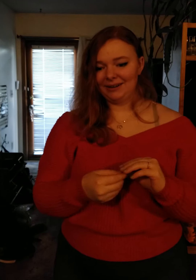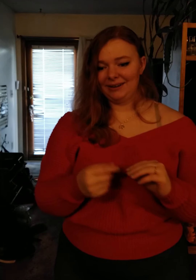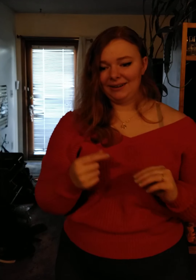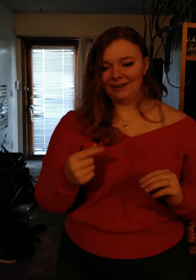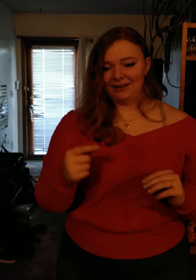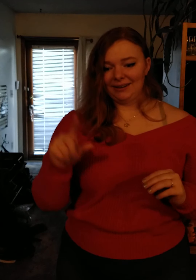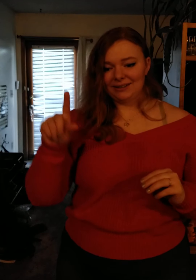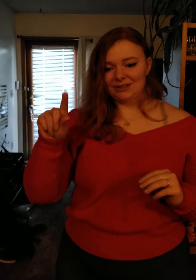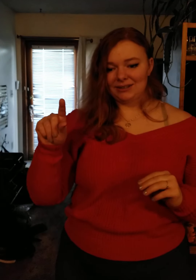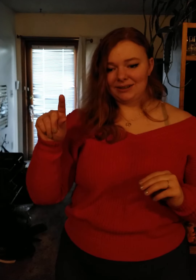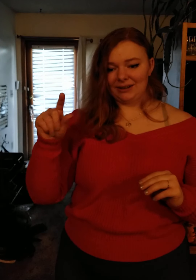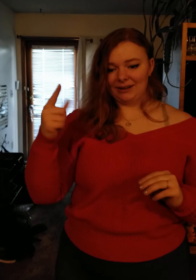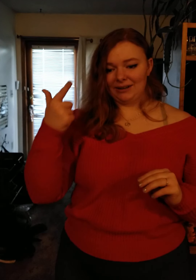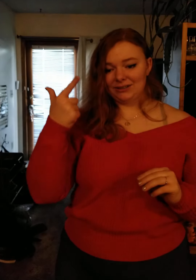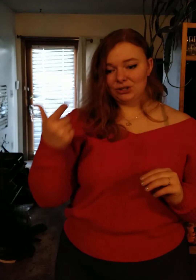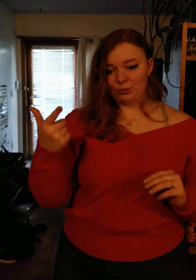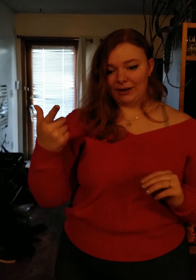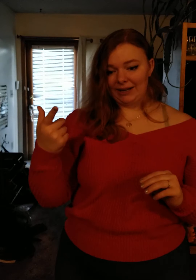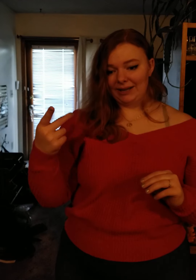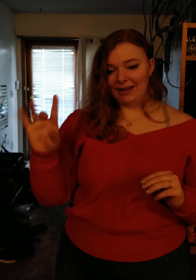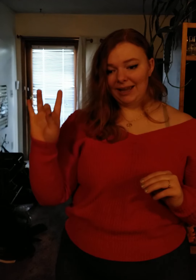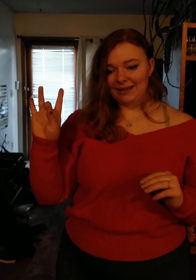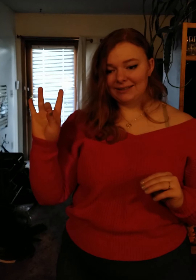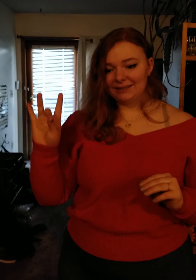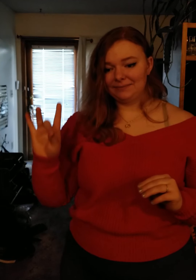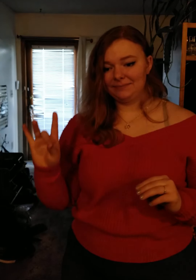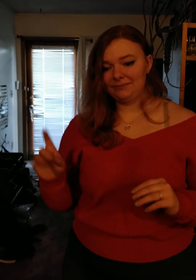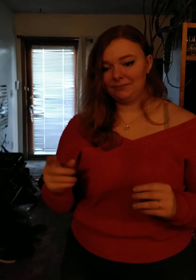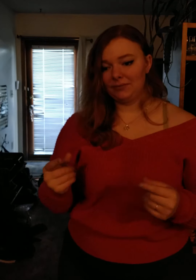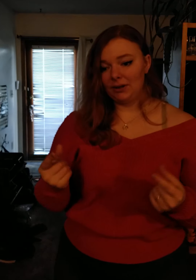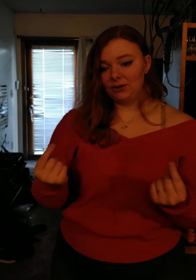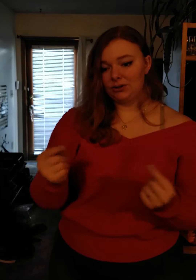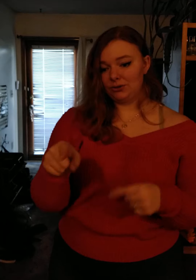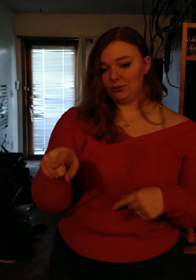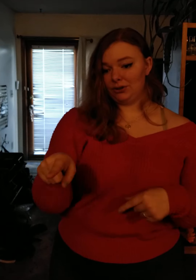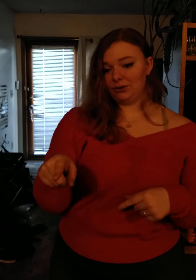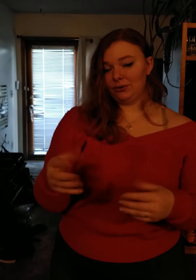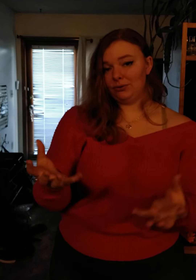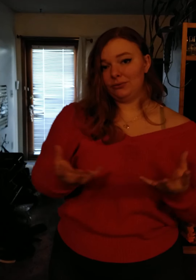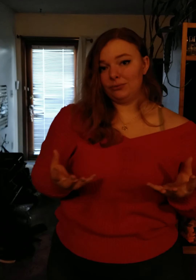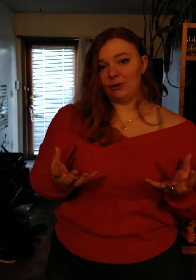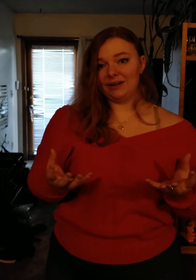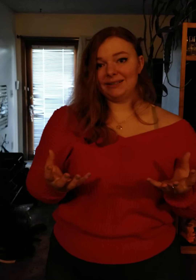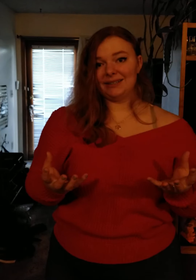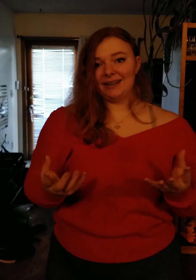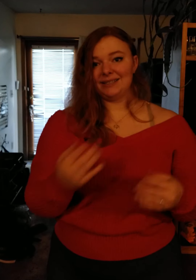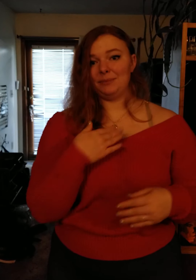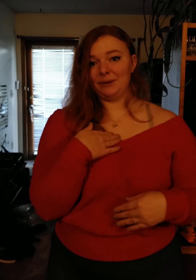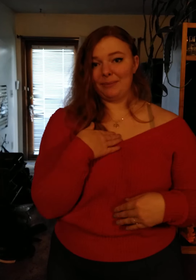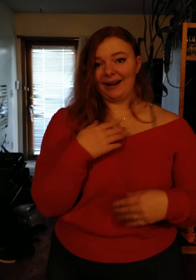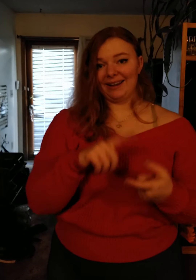28. Do you want to be my